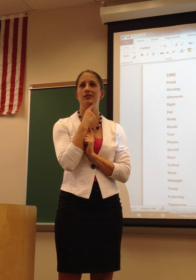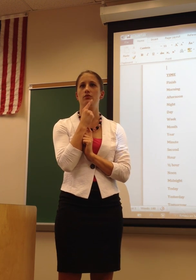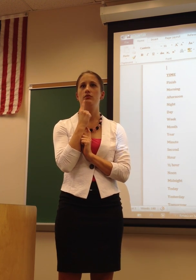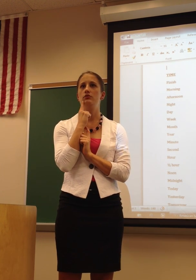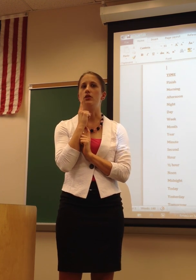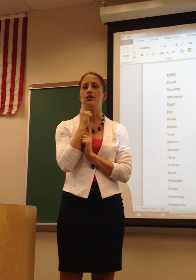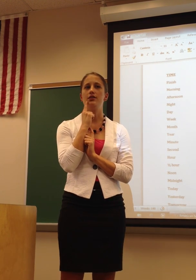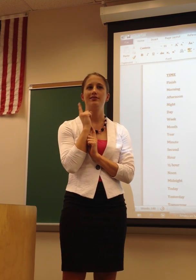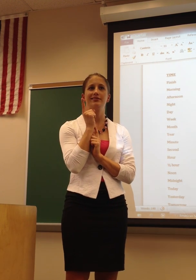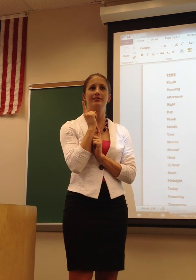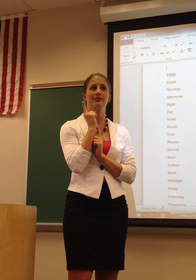Watch.